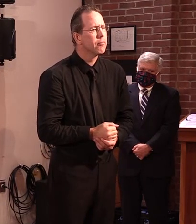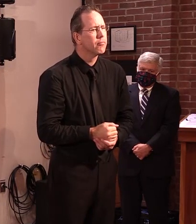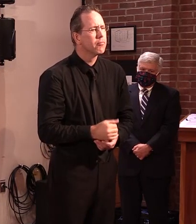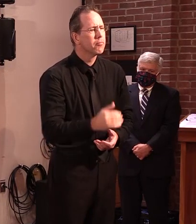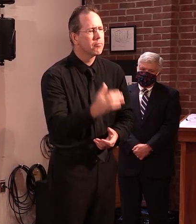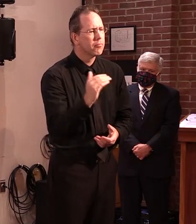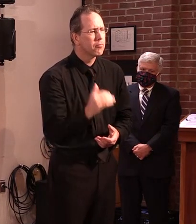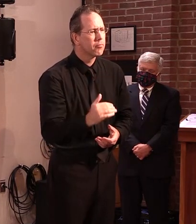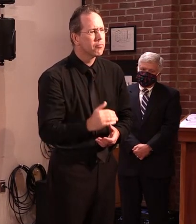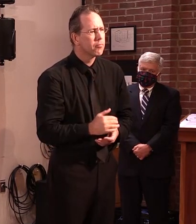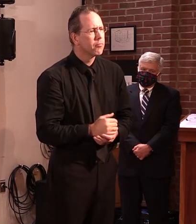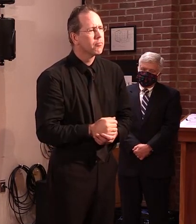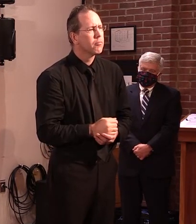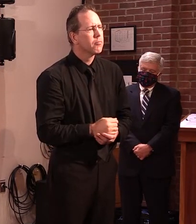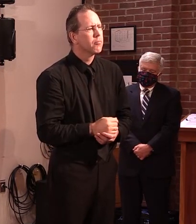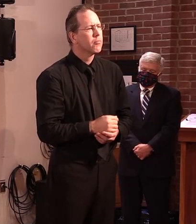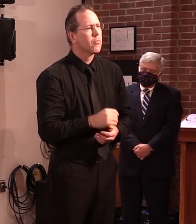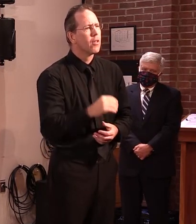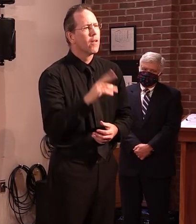Aaron, BT Digger.